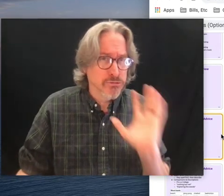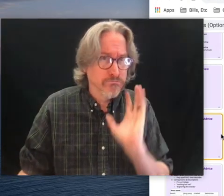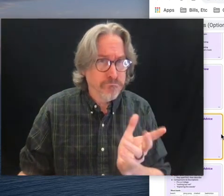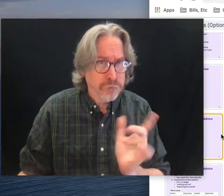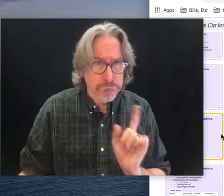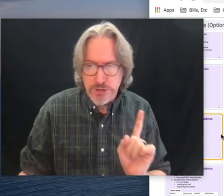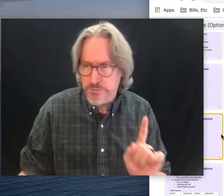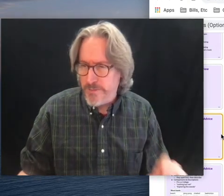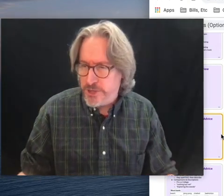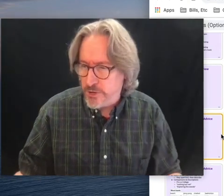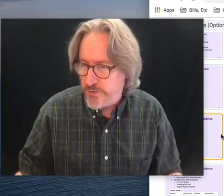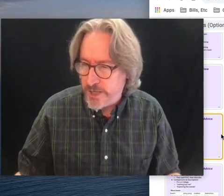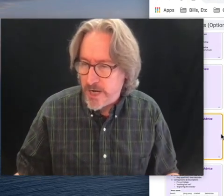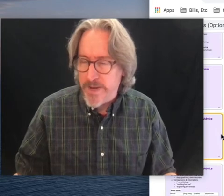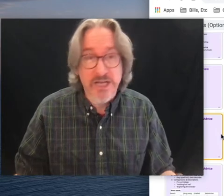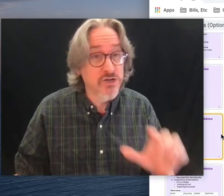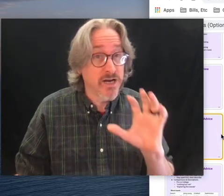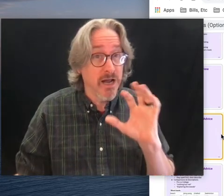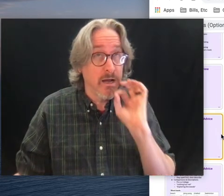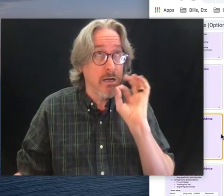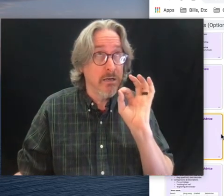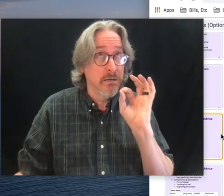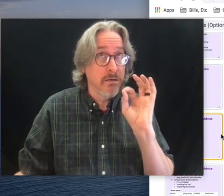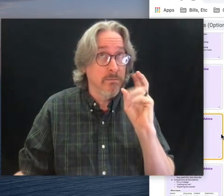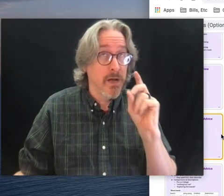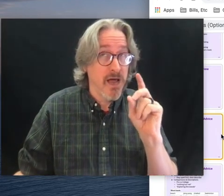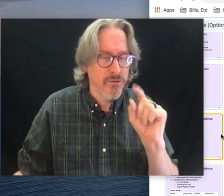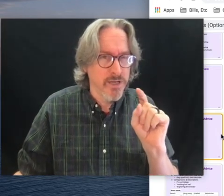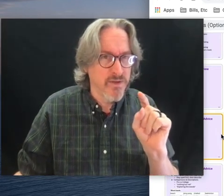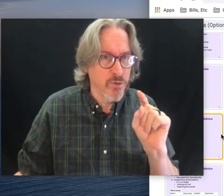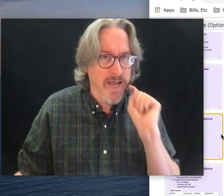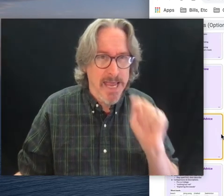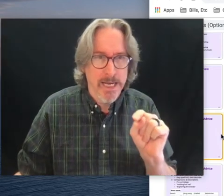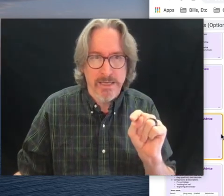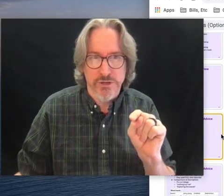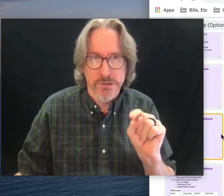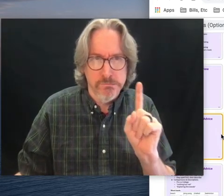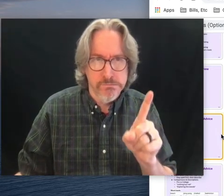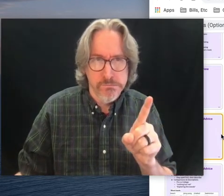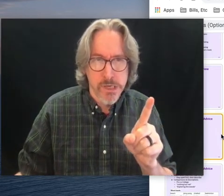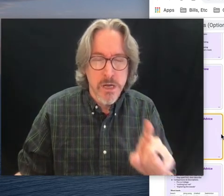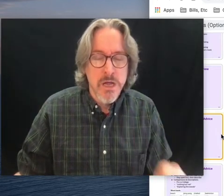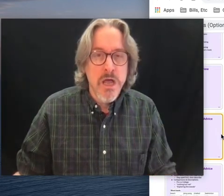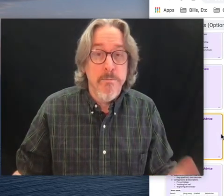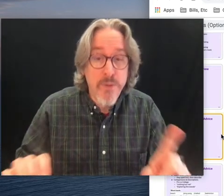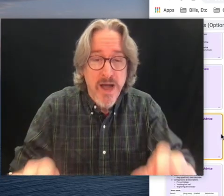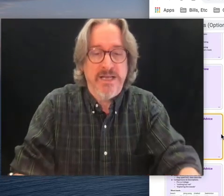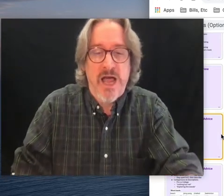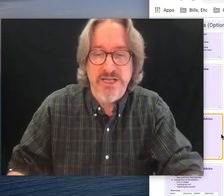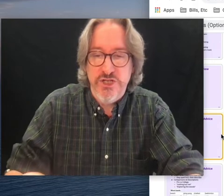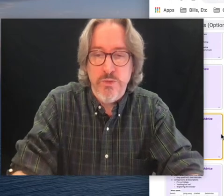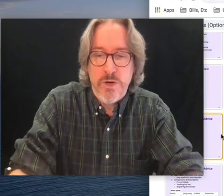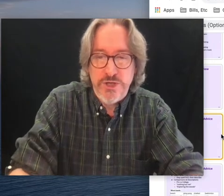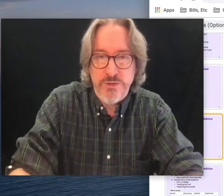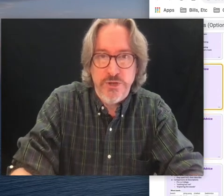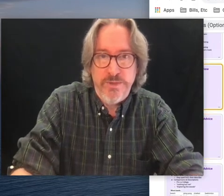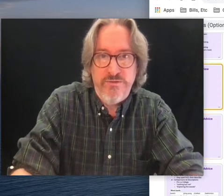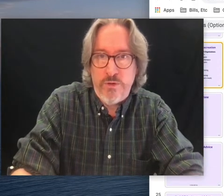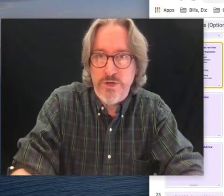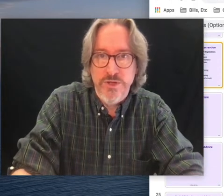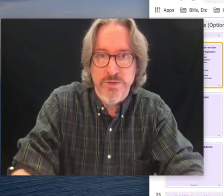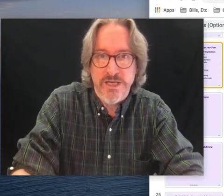traps. Just want to make sure that I'm not going to try to, I don't think I'm giving away any answers. But I do want you